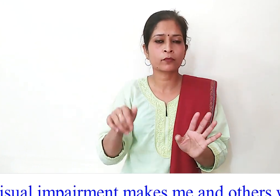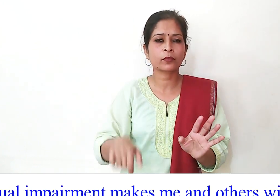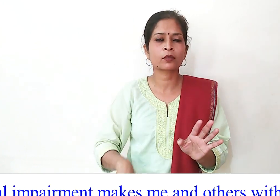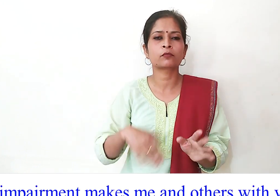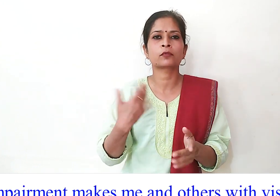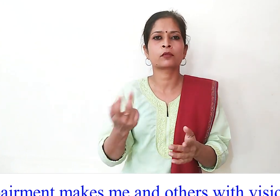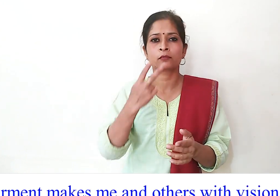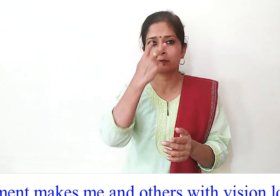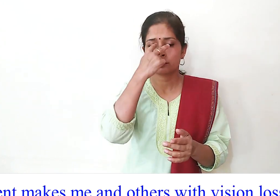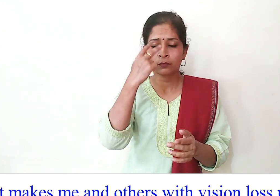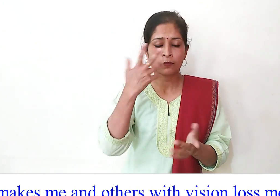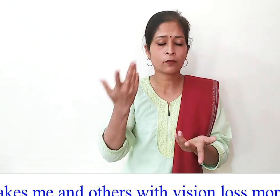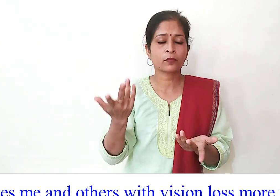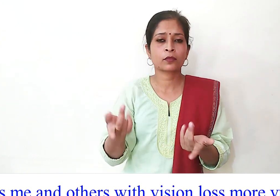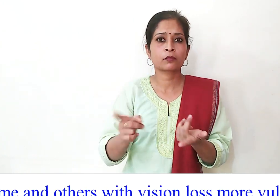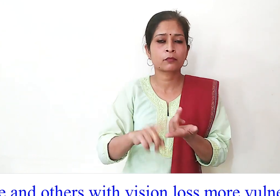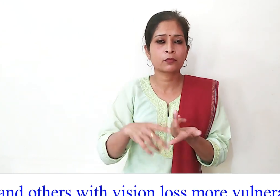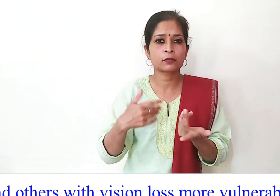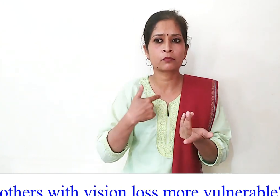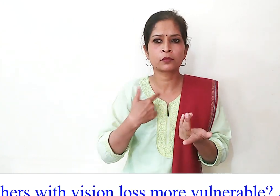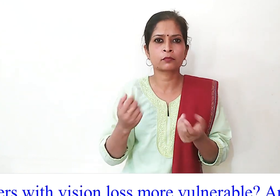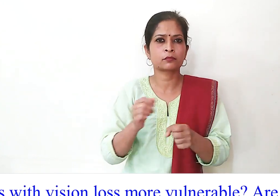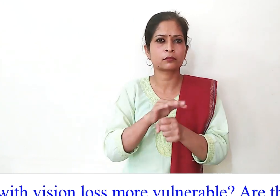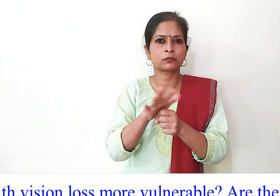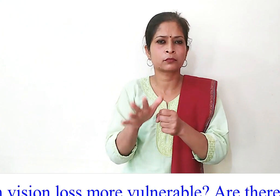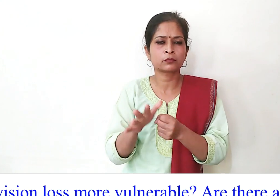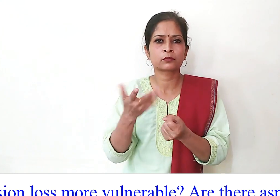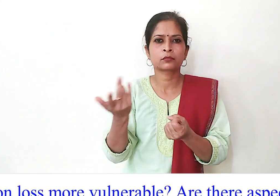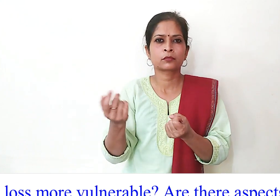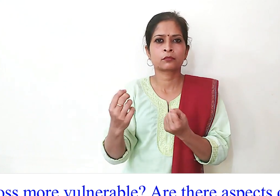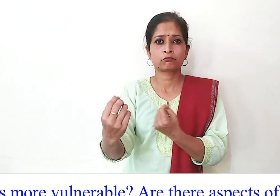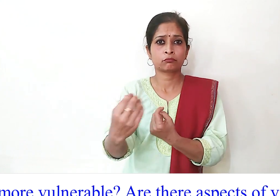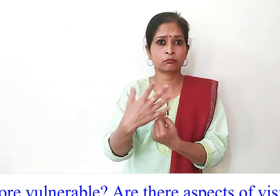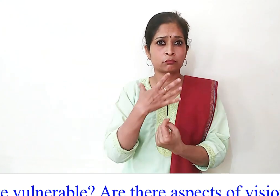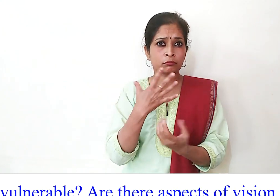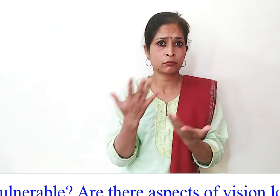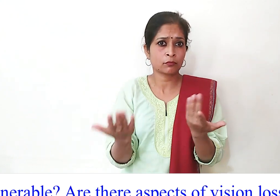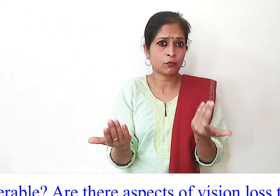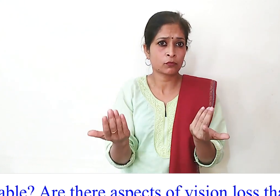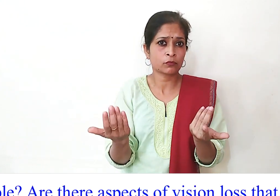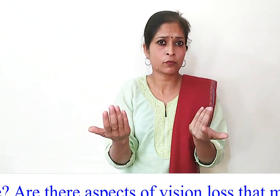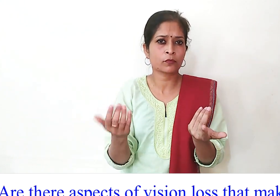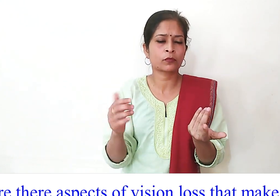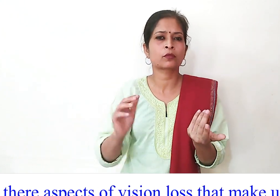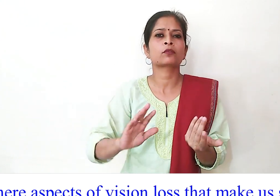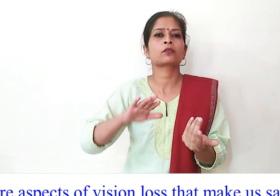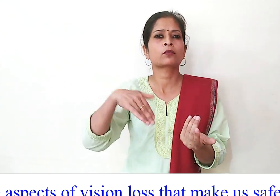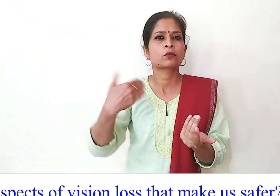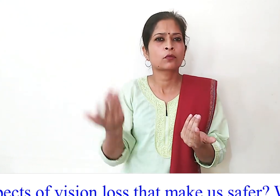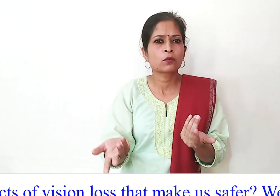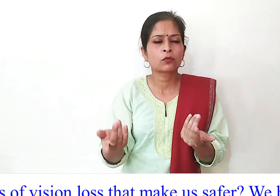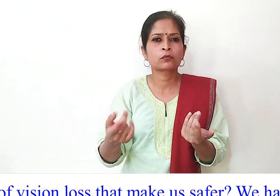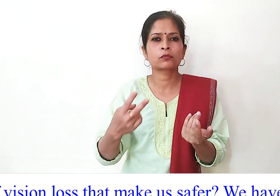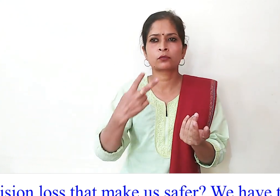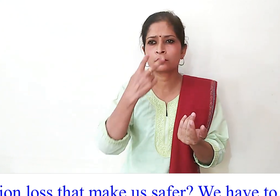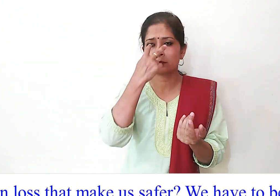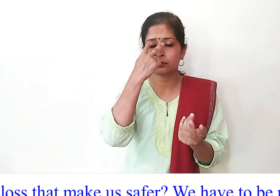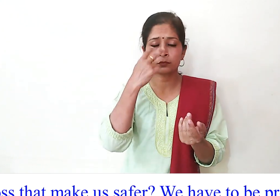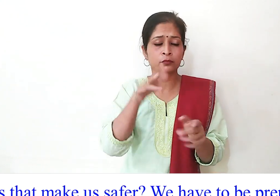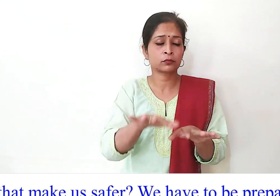or visual impairment makes me and others with vision loss more vulnerable? Are there aspects of vision loss that make us